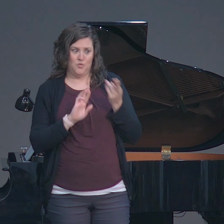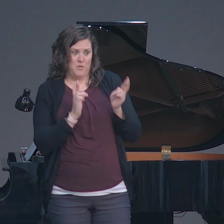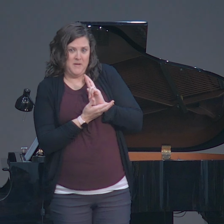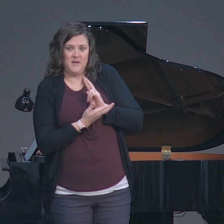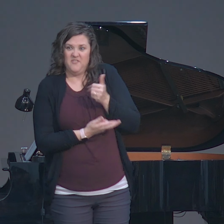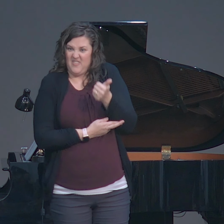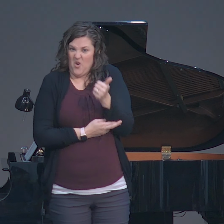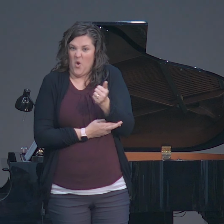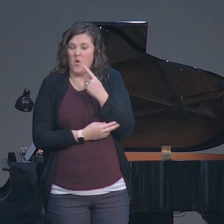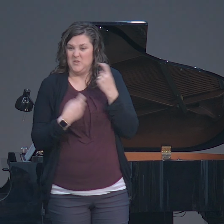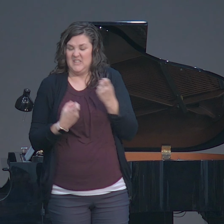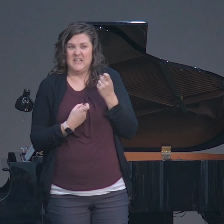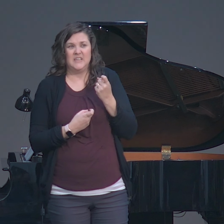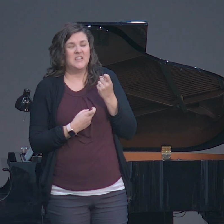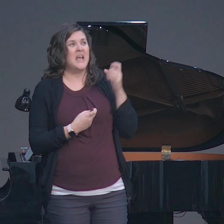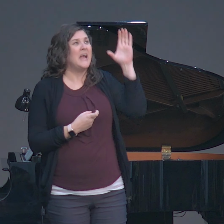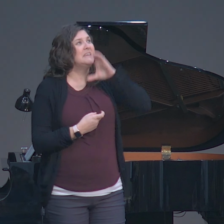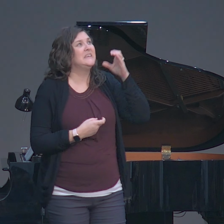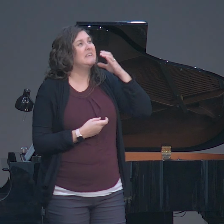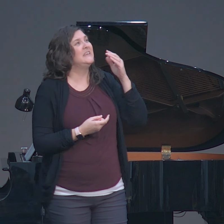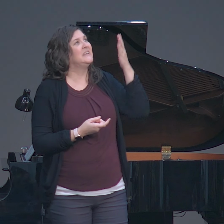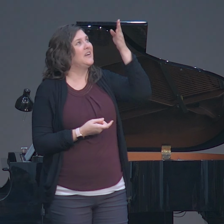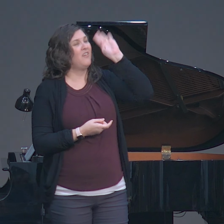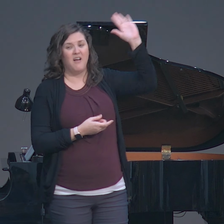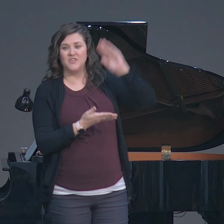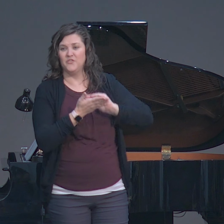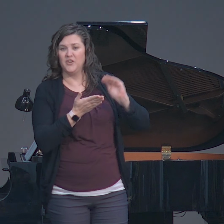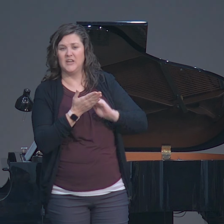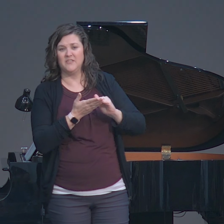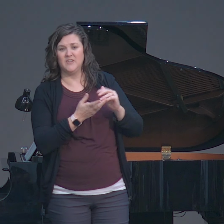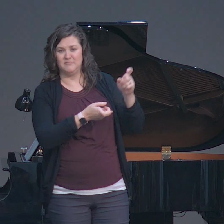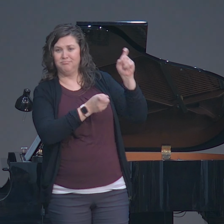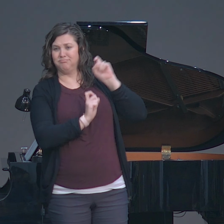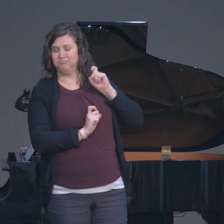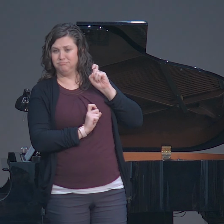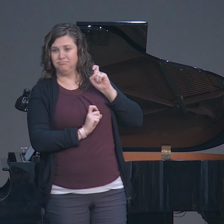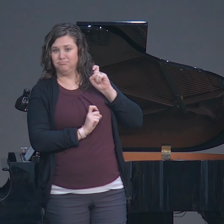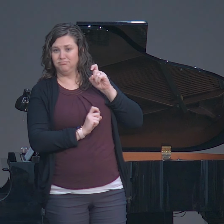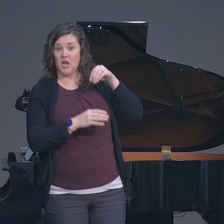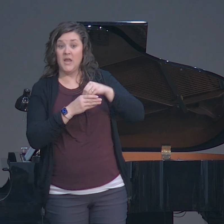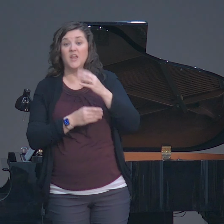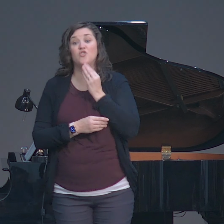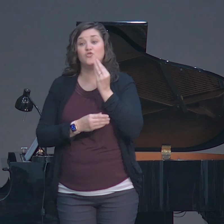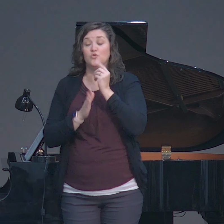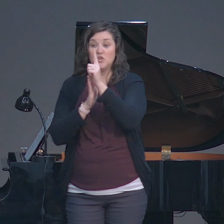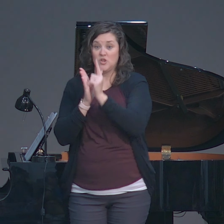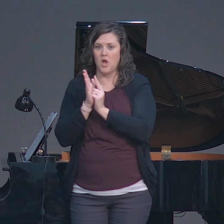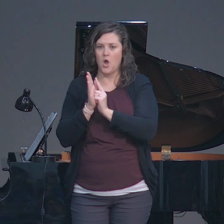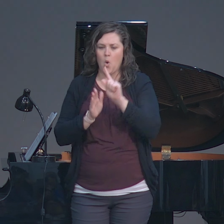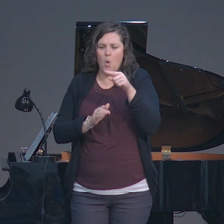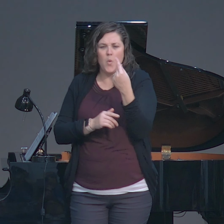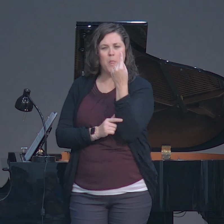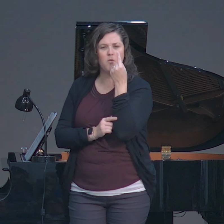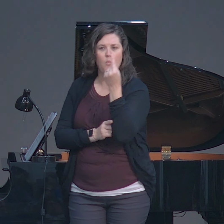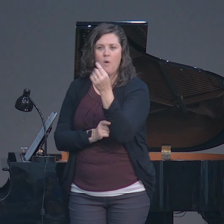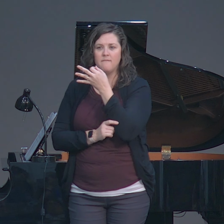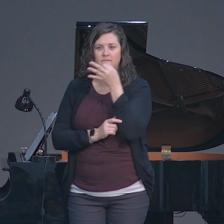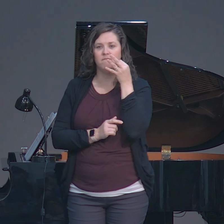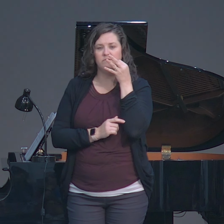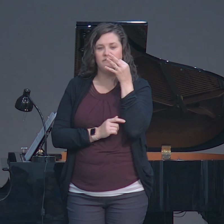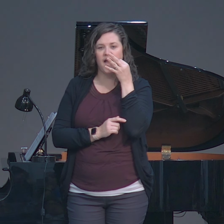seek forgiveness from God. You realize in the Jewish law, only one fast